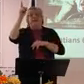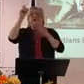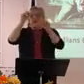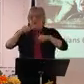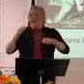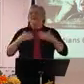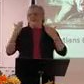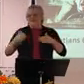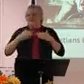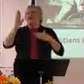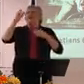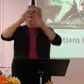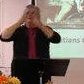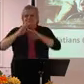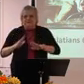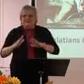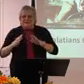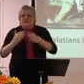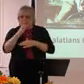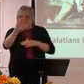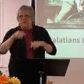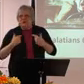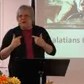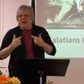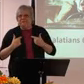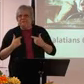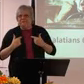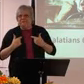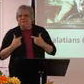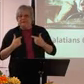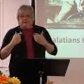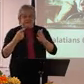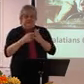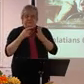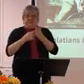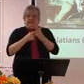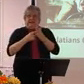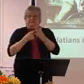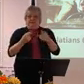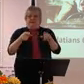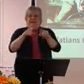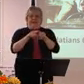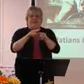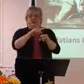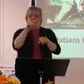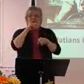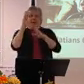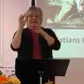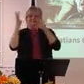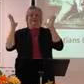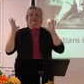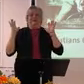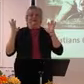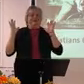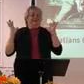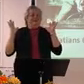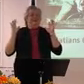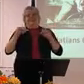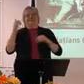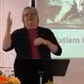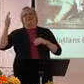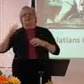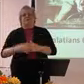can enjoy His blessings in your life. And oftentimes it comes in unexpected ways. But that's for another